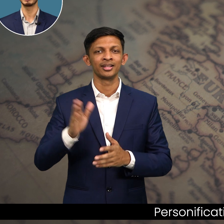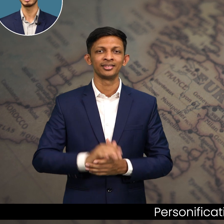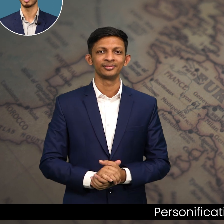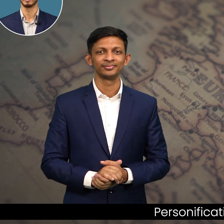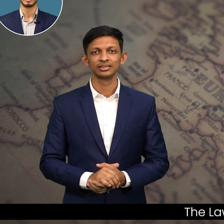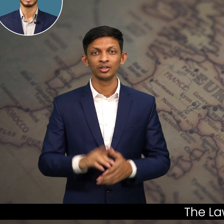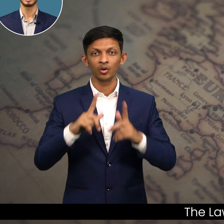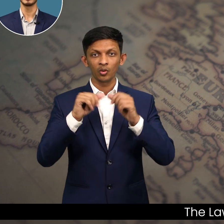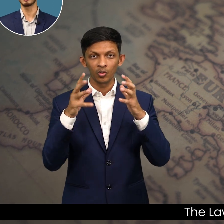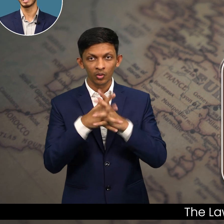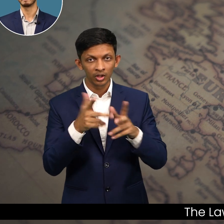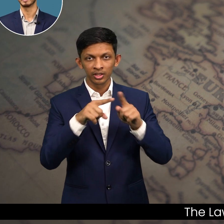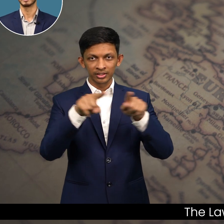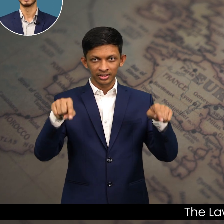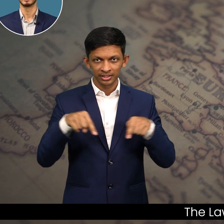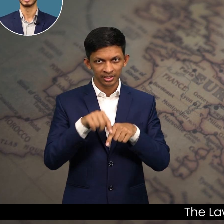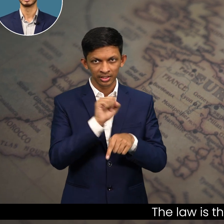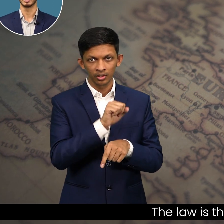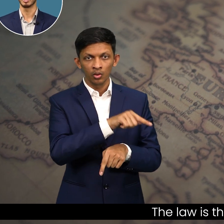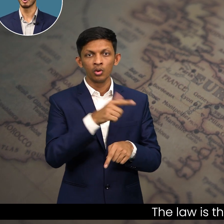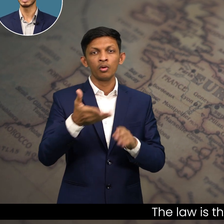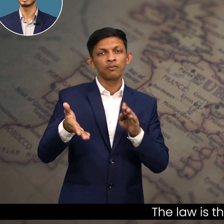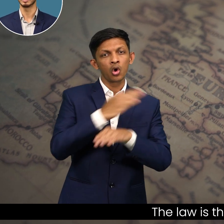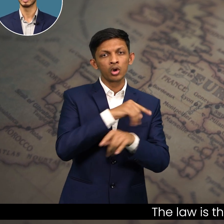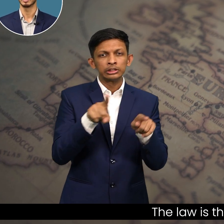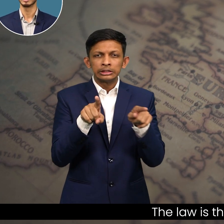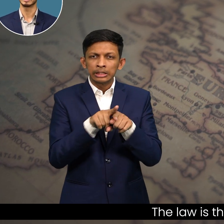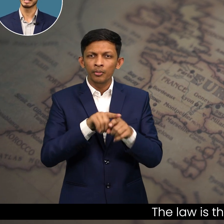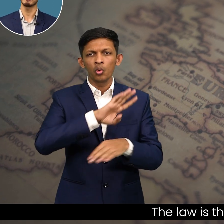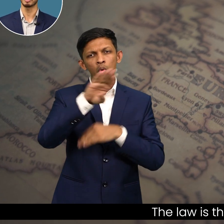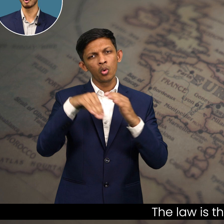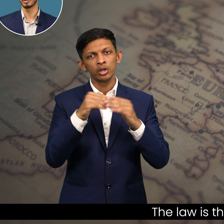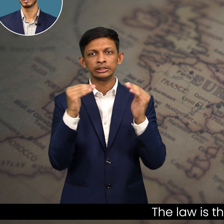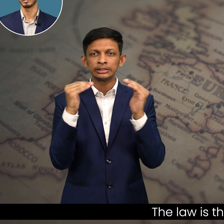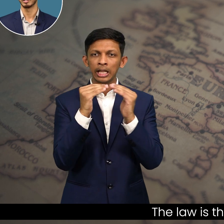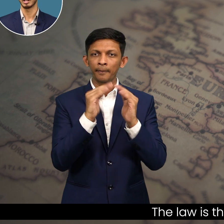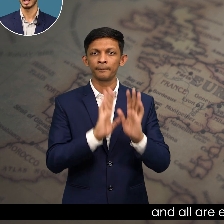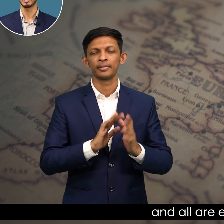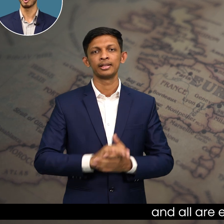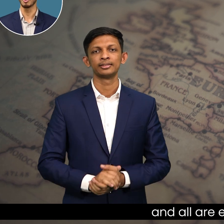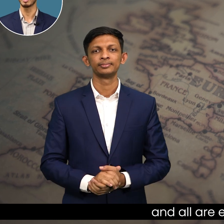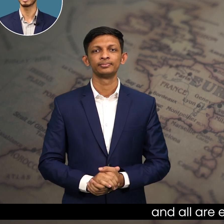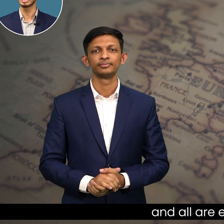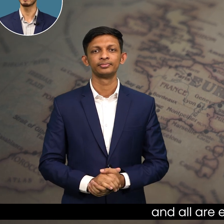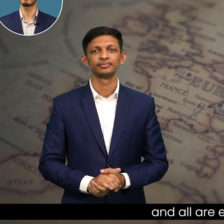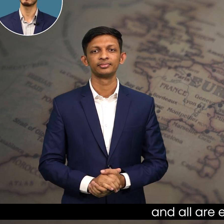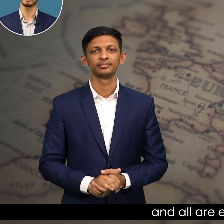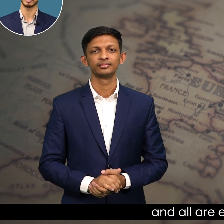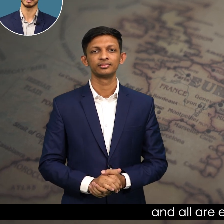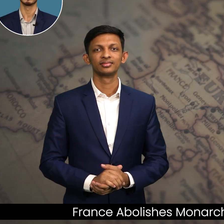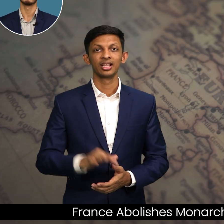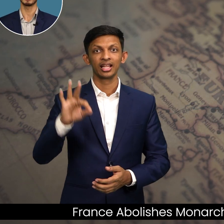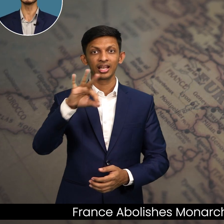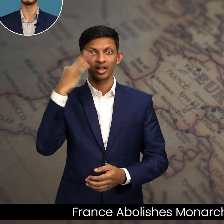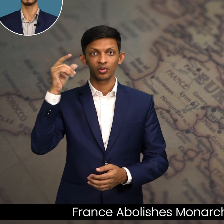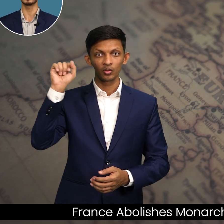personification of the law. The law tablet. The law is the same for all, and all are equal before